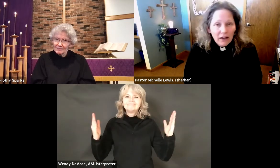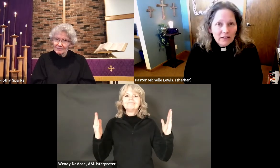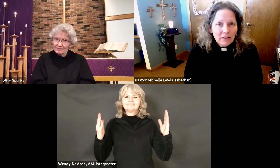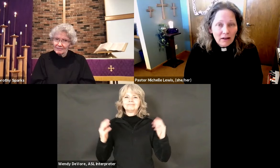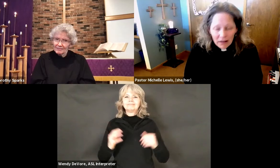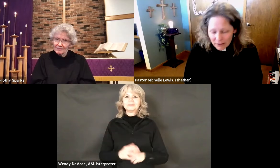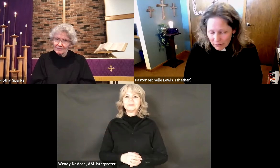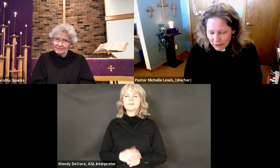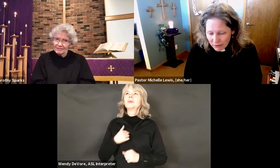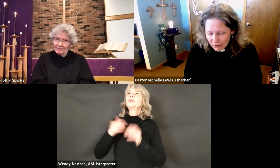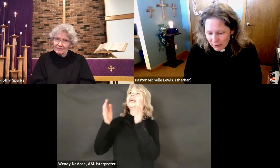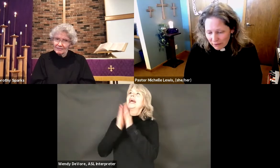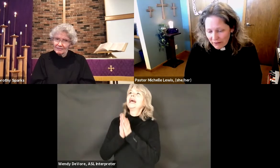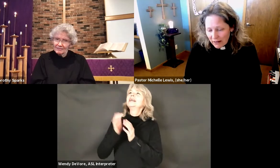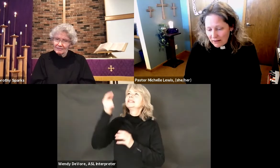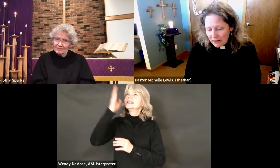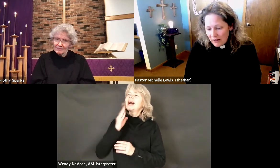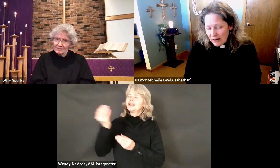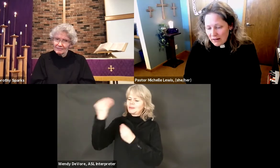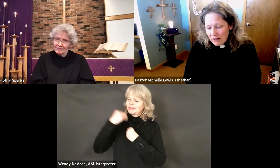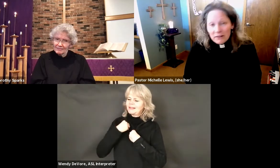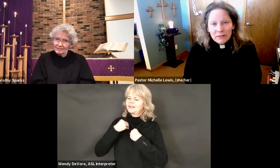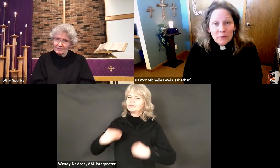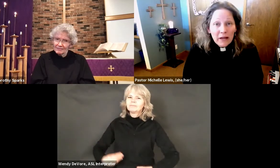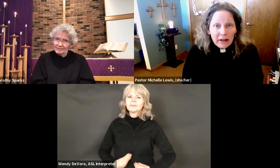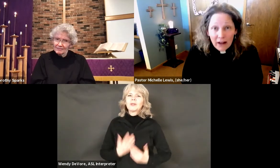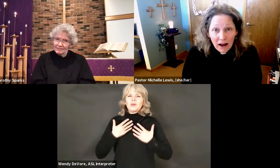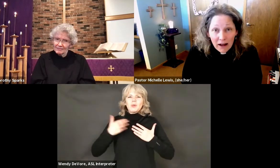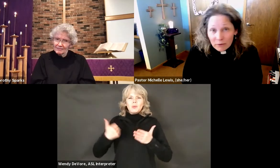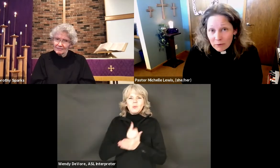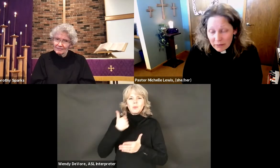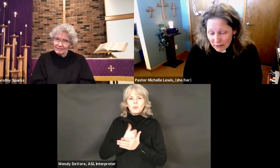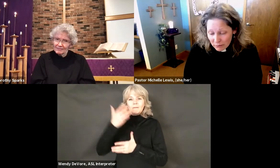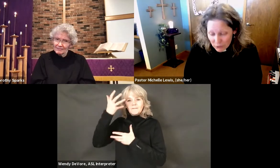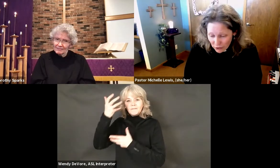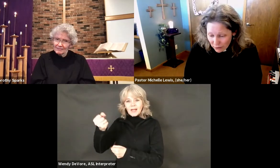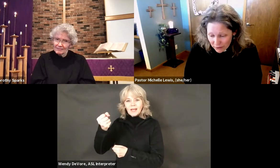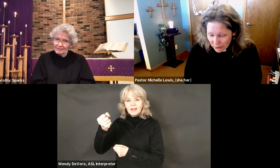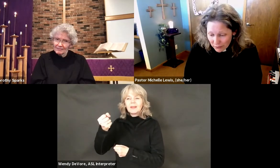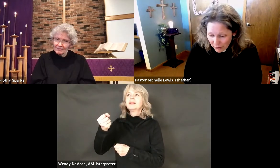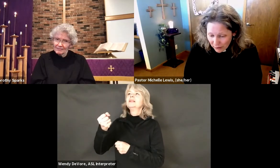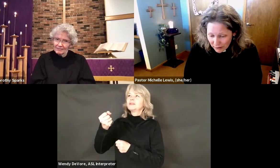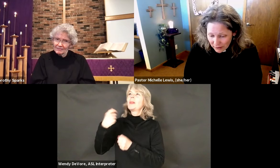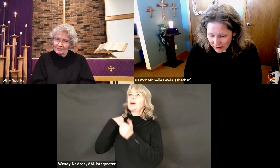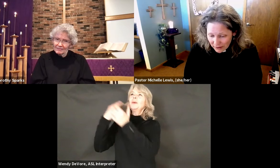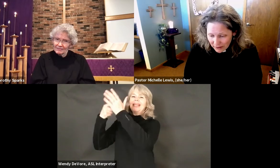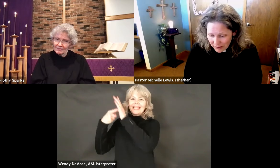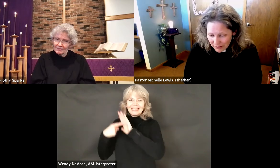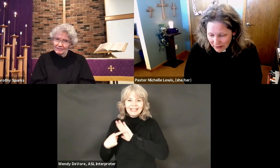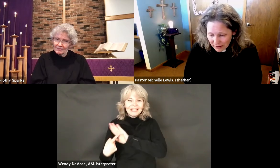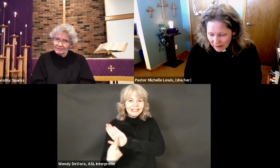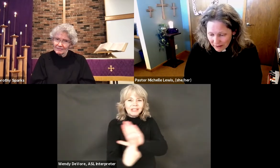We ask God to renew our faith so that God will be shown to the world.